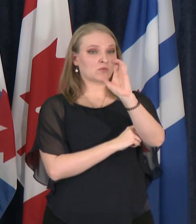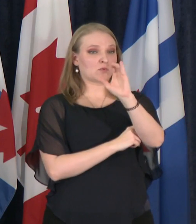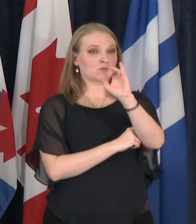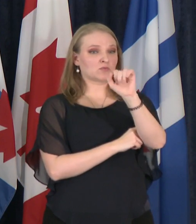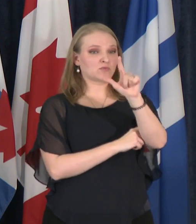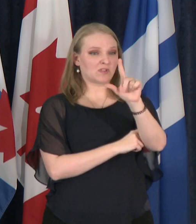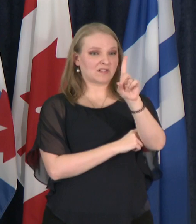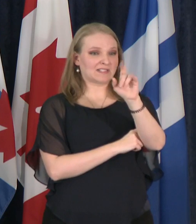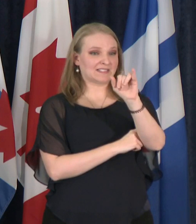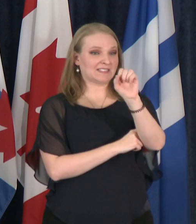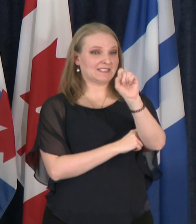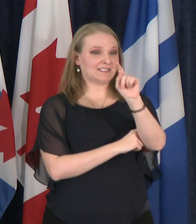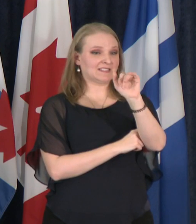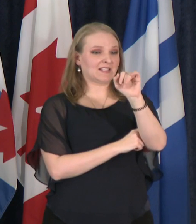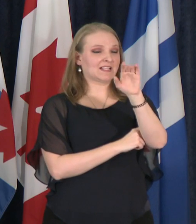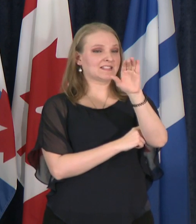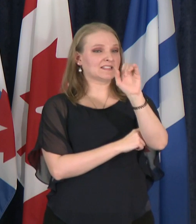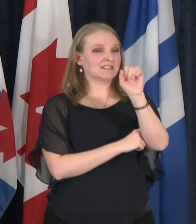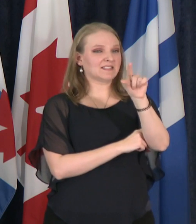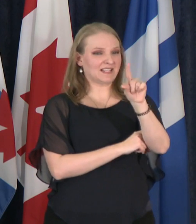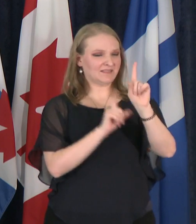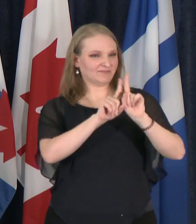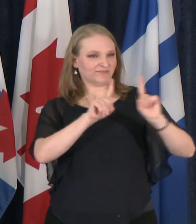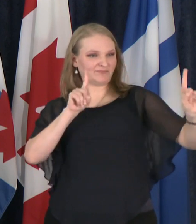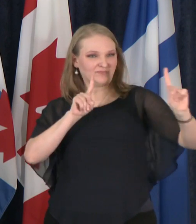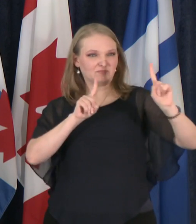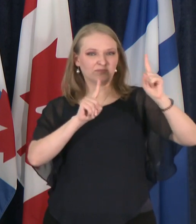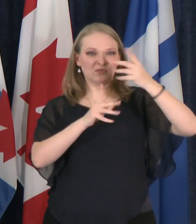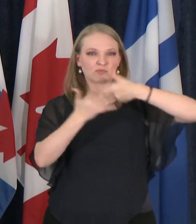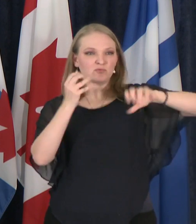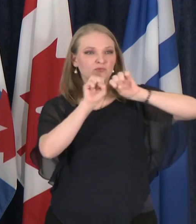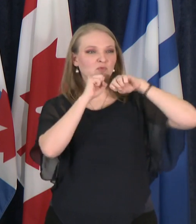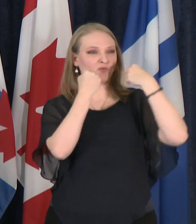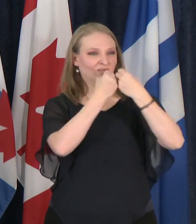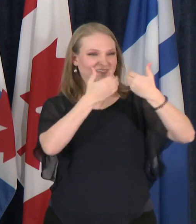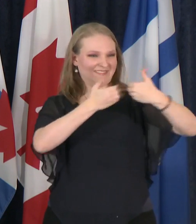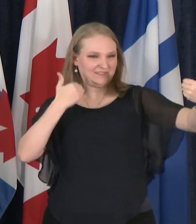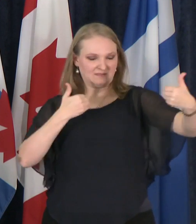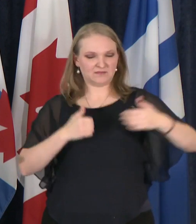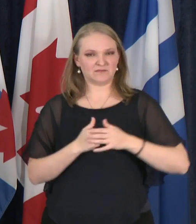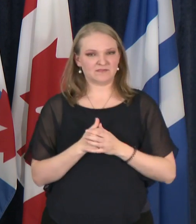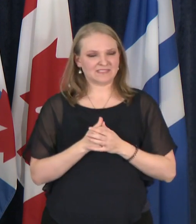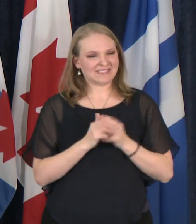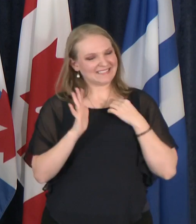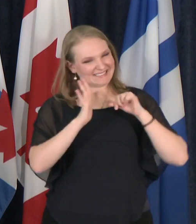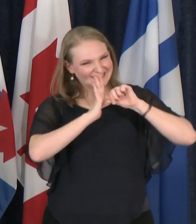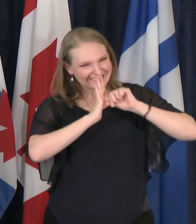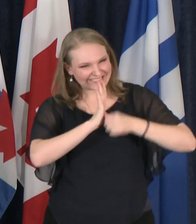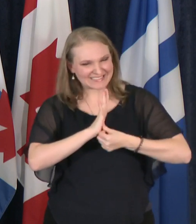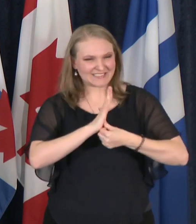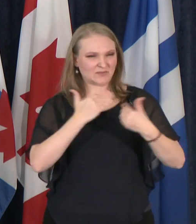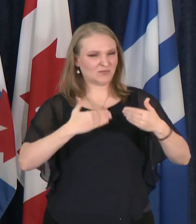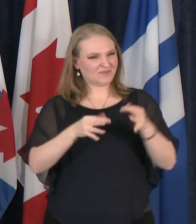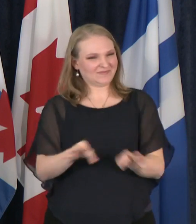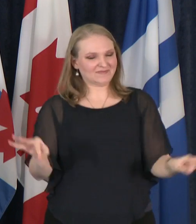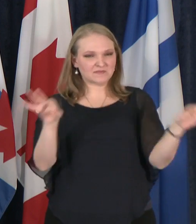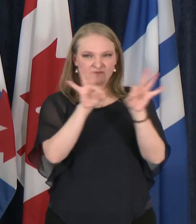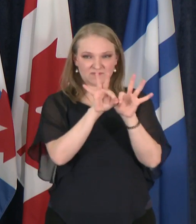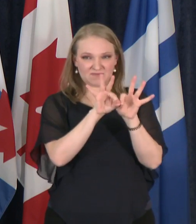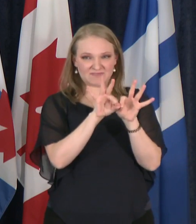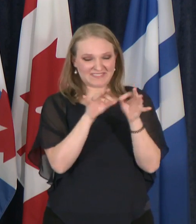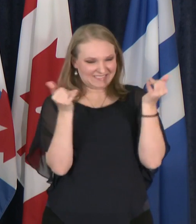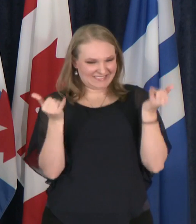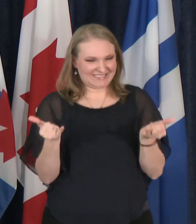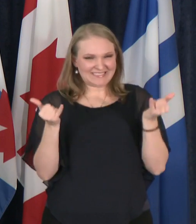I cannot overemphasize how important this is, particularly at this